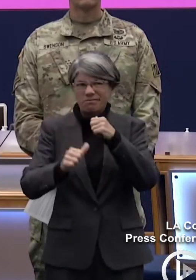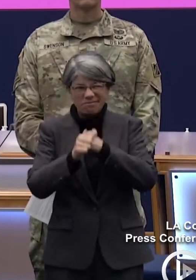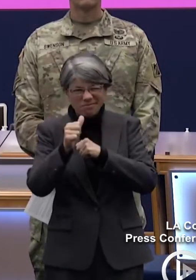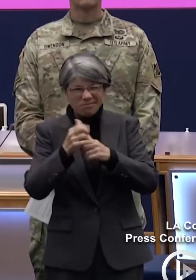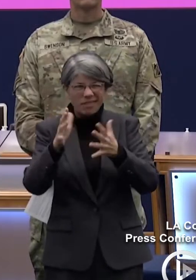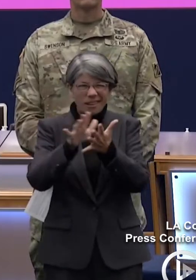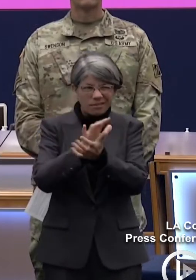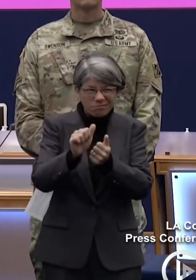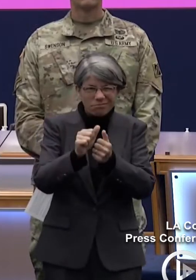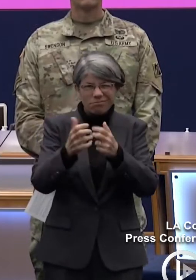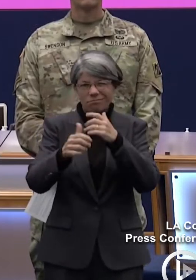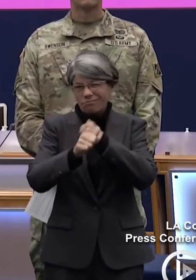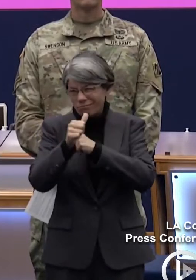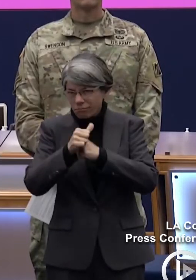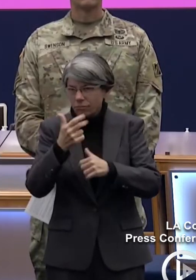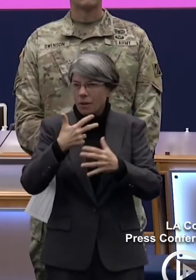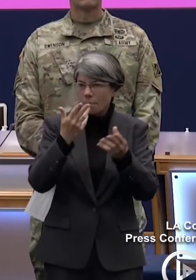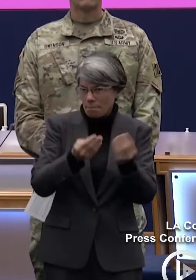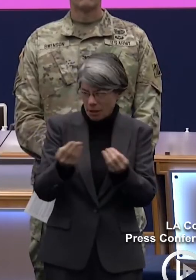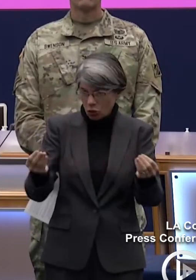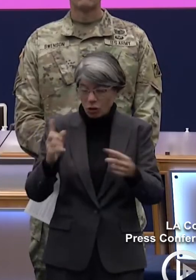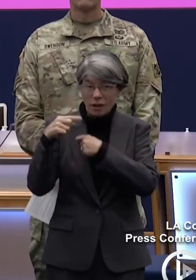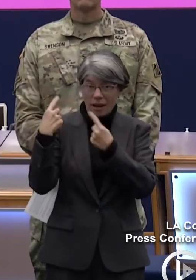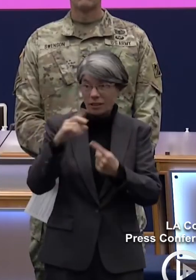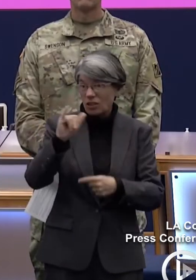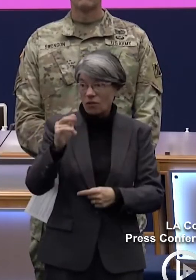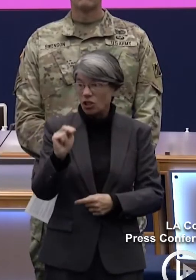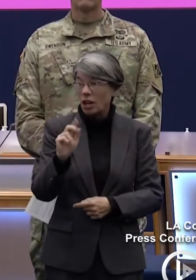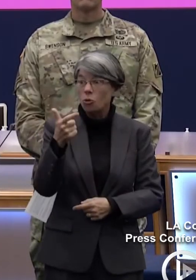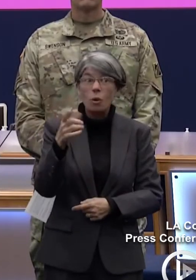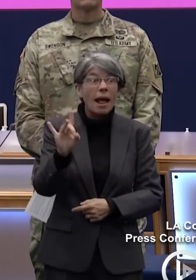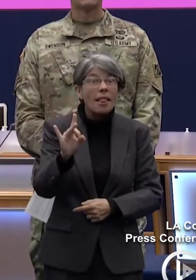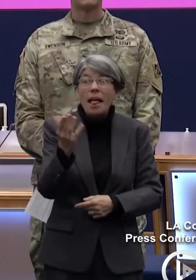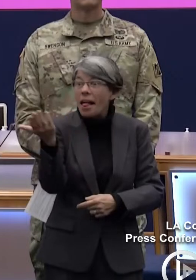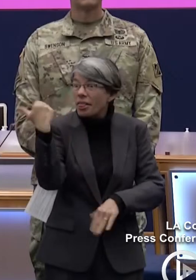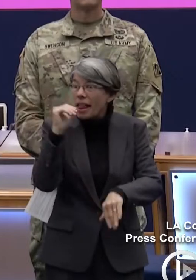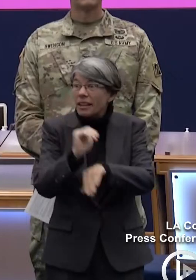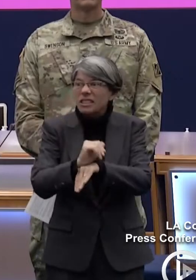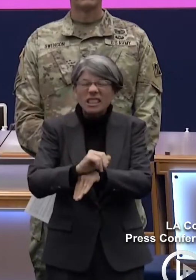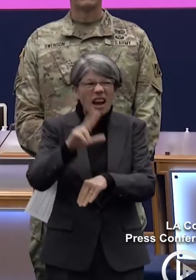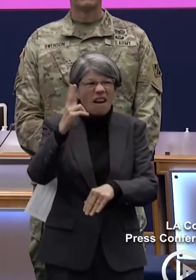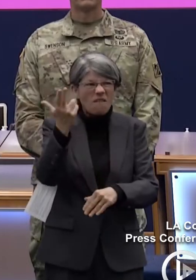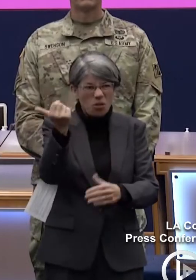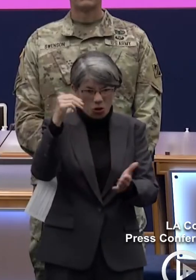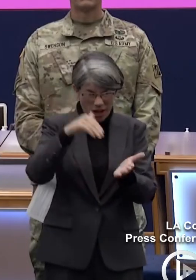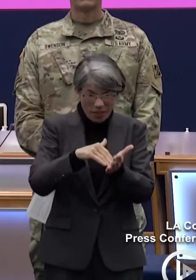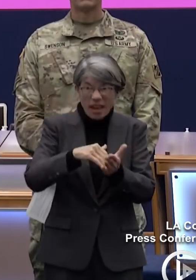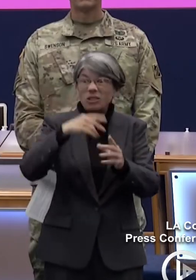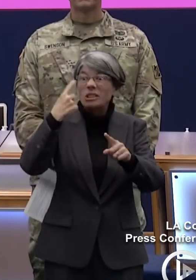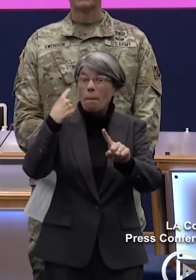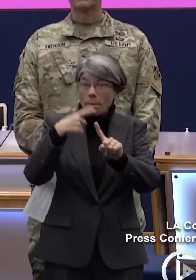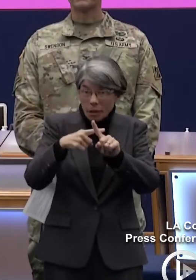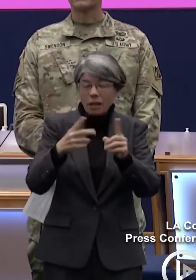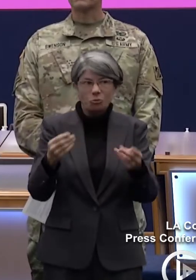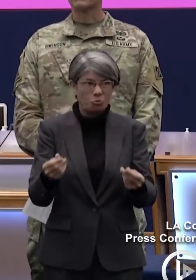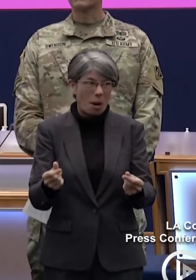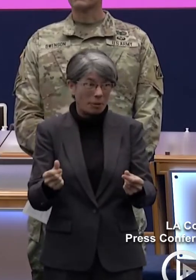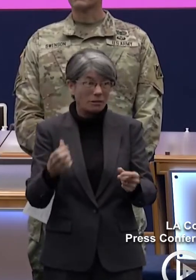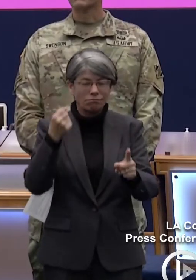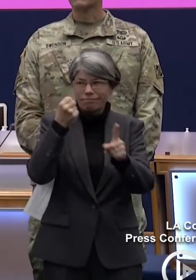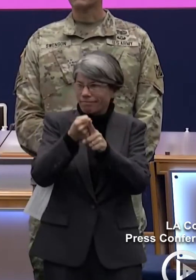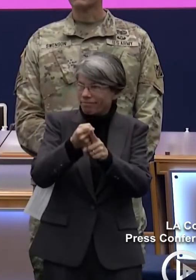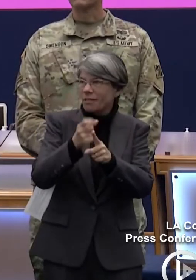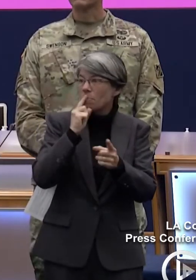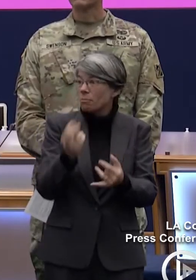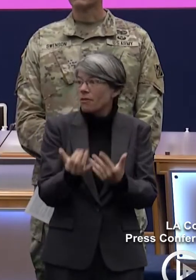batteries on January 28. As of last night, of the 13,000 plus properties impacted